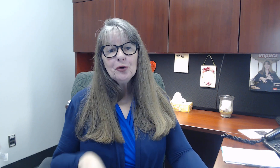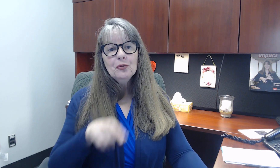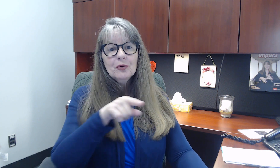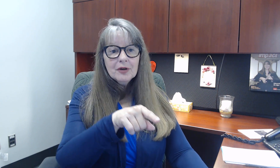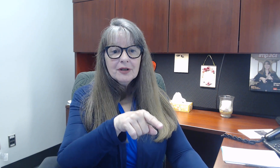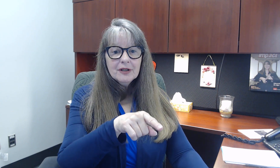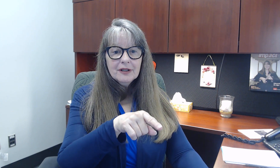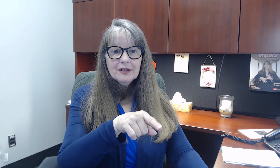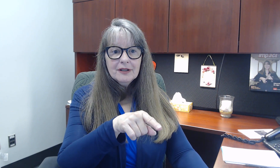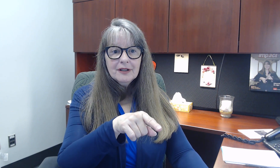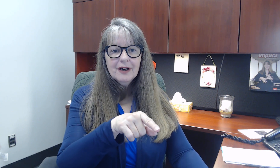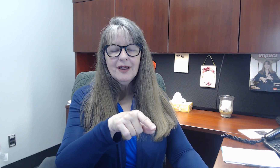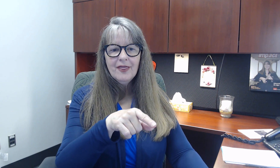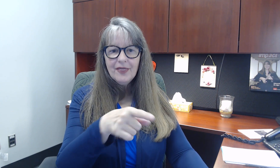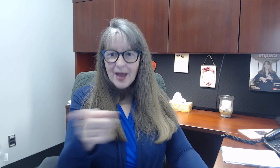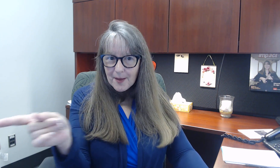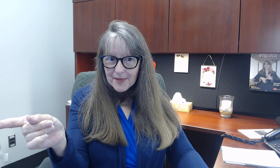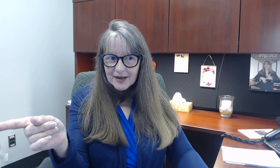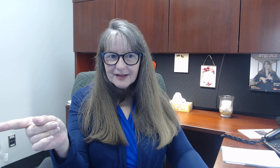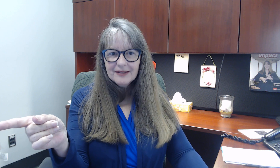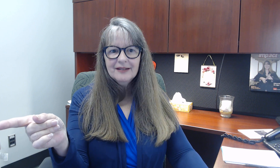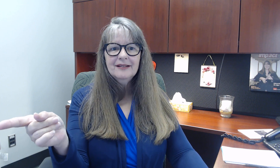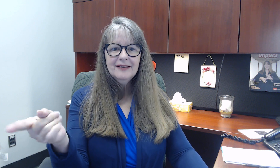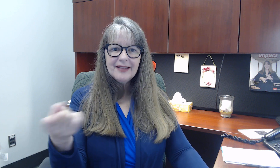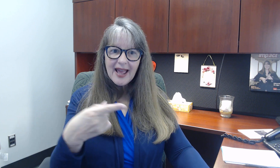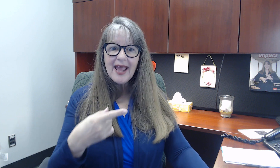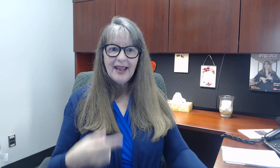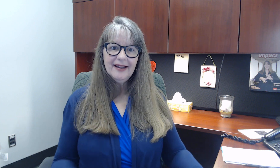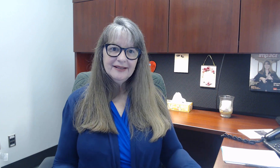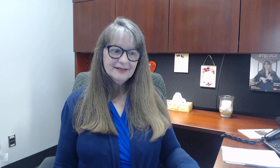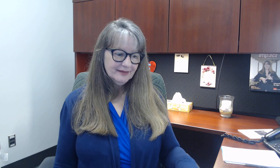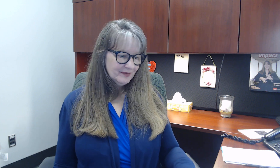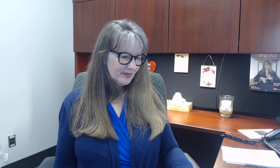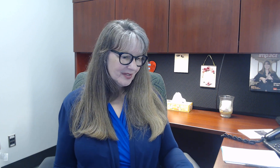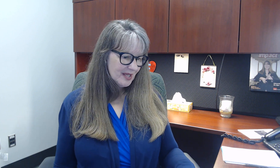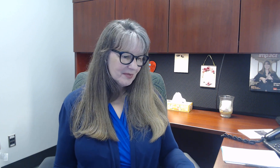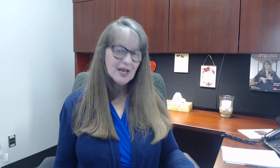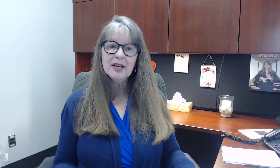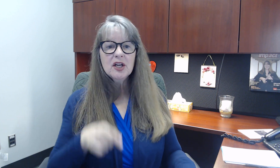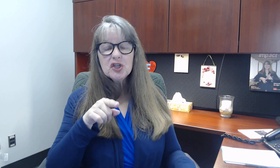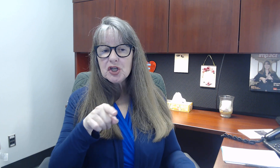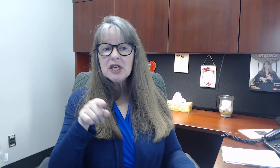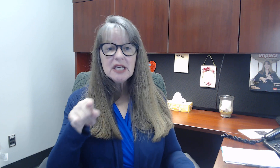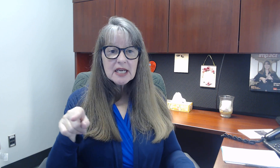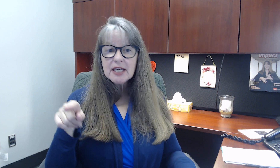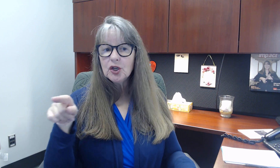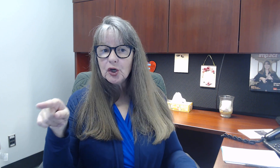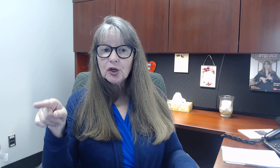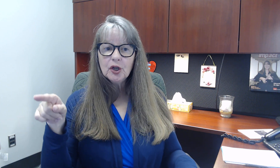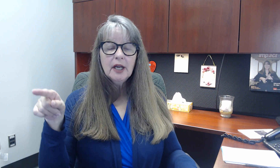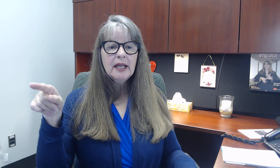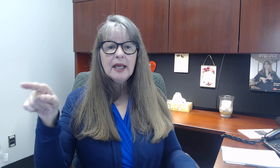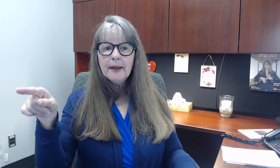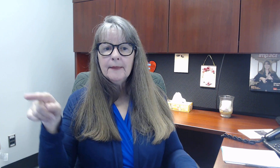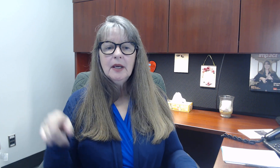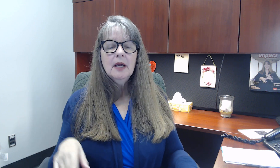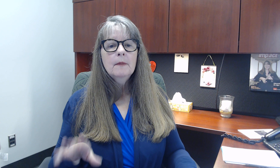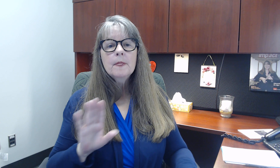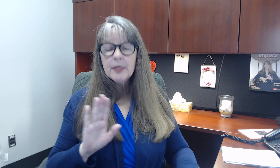You, them, they, the same sign. She, it, her, him. There's